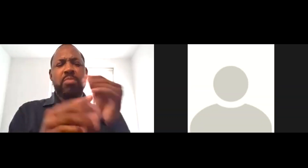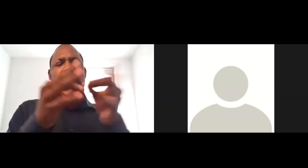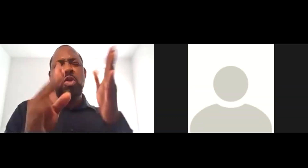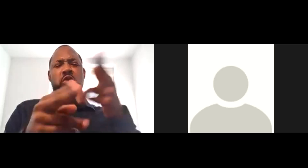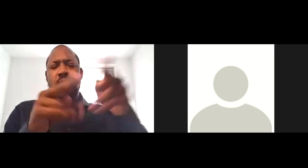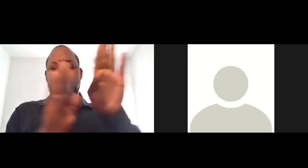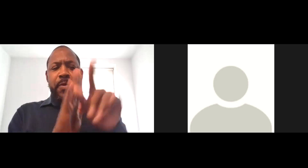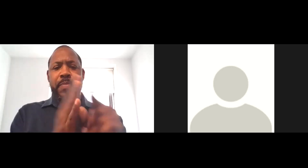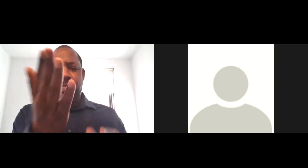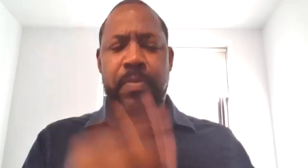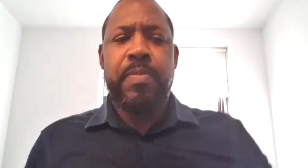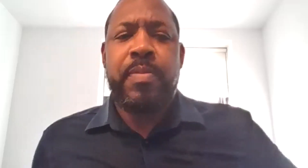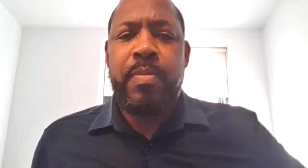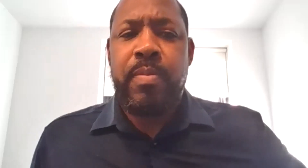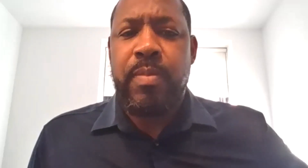please. Talia Jackson.